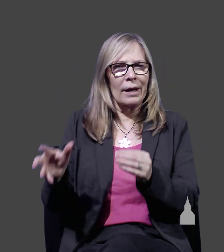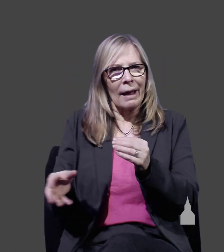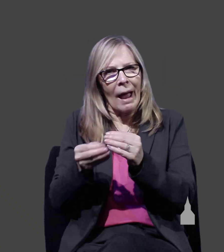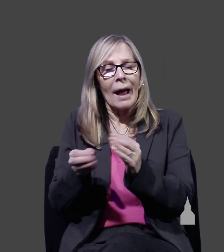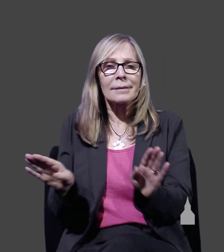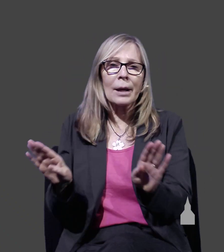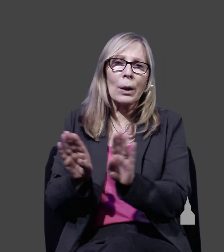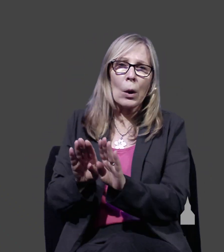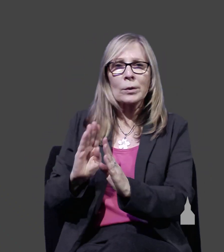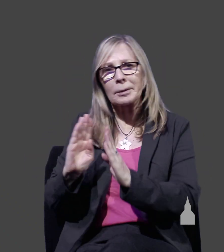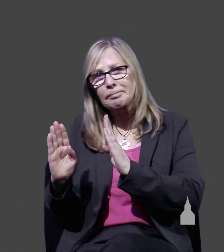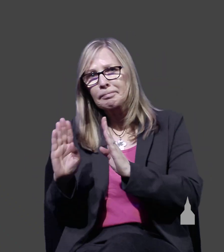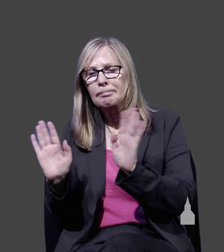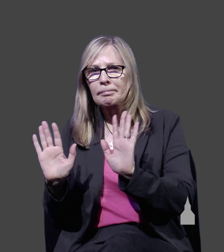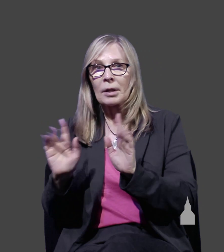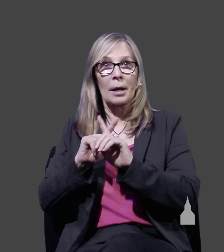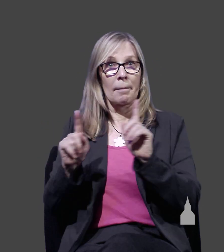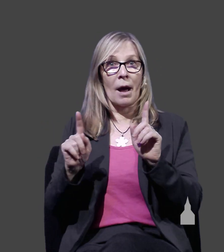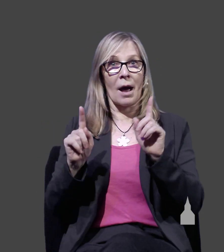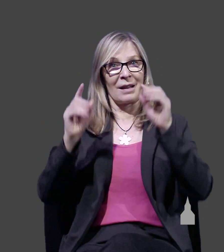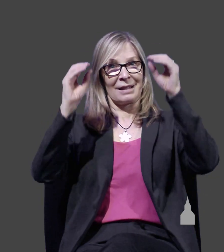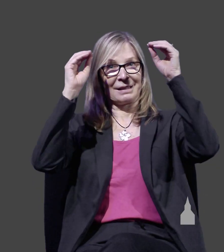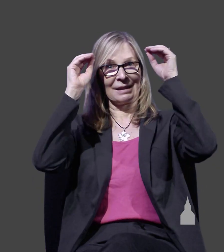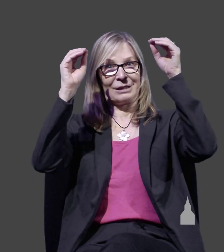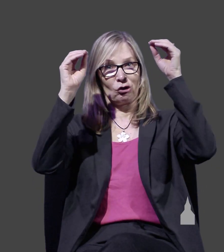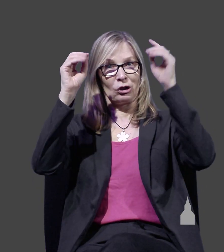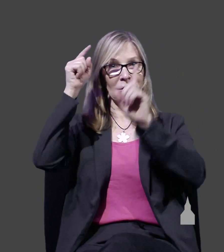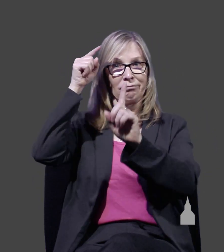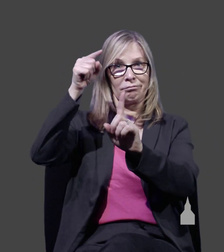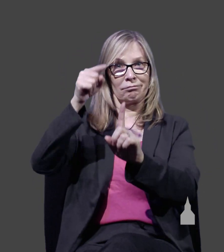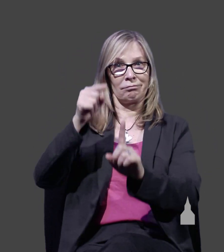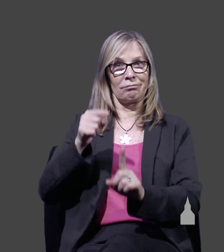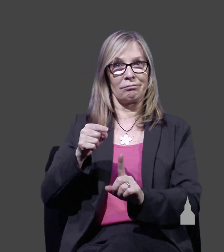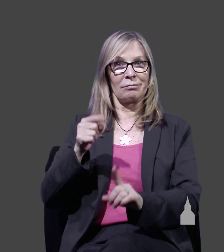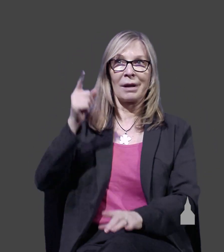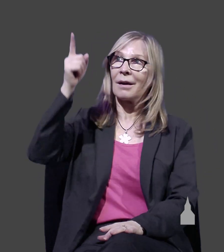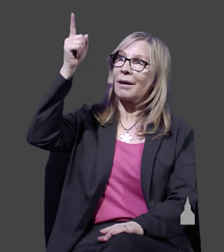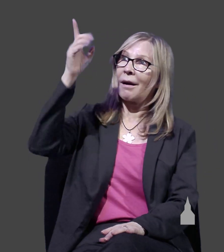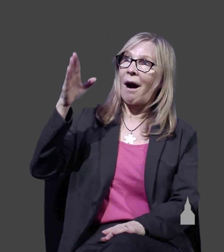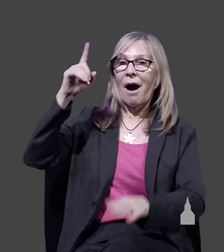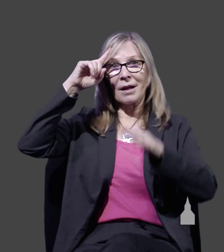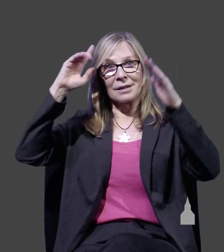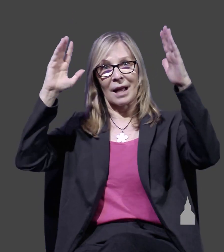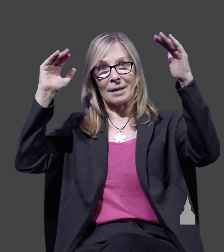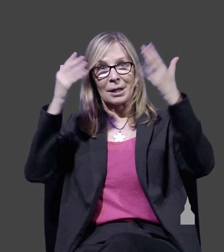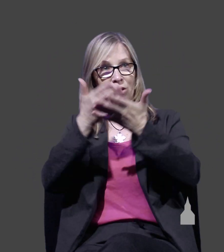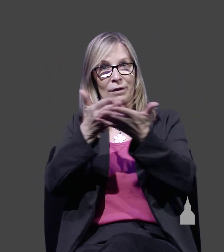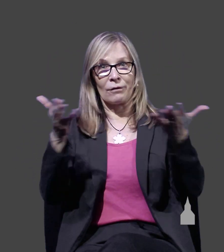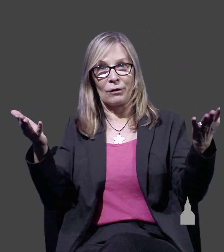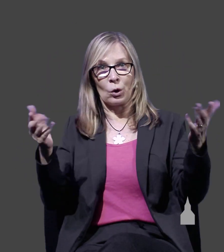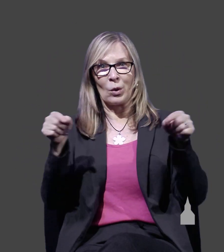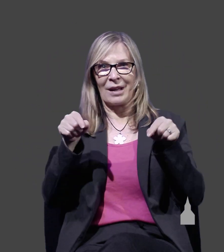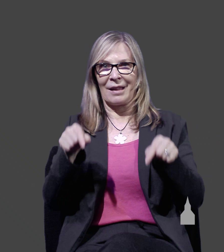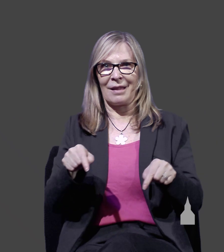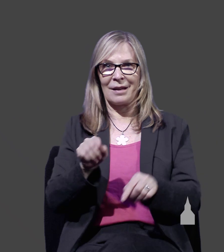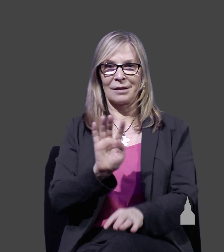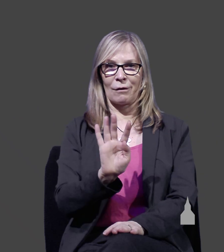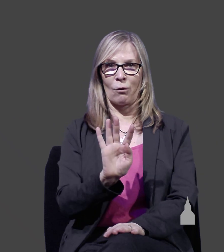in terms of his teaching to the people, this is what God expects of you. Verses 5 and 6 really largely bring that to an end.